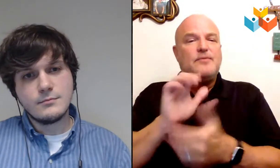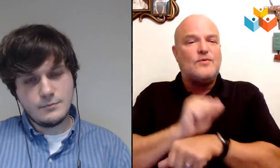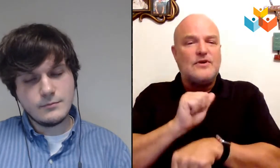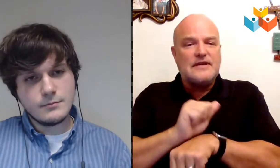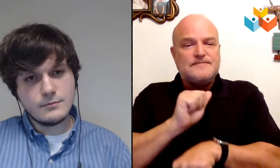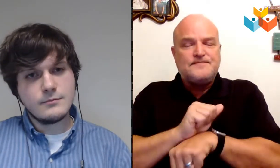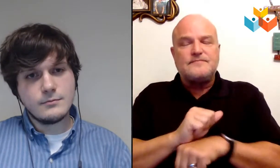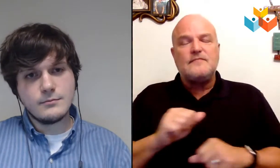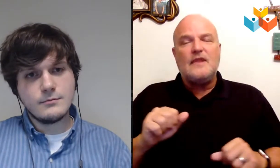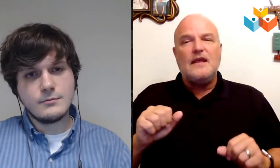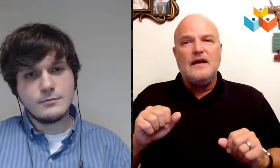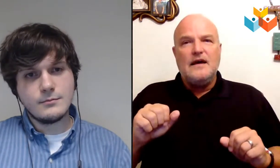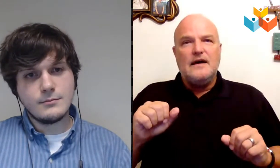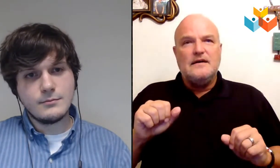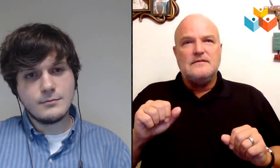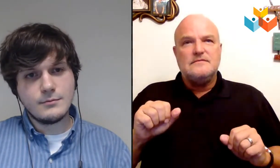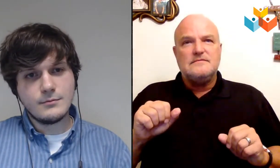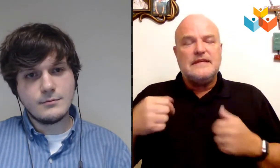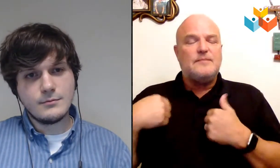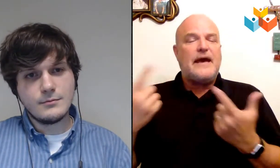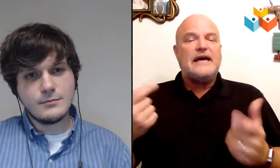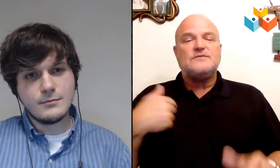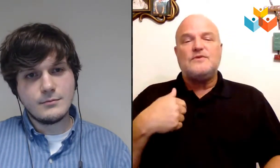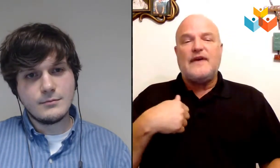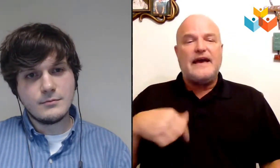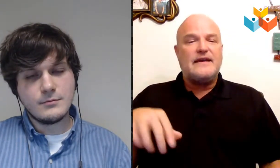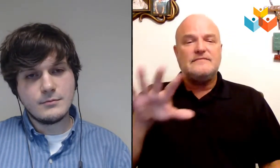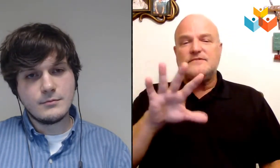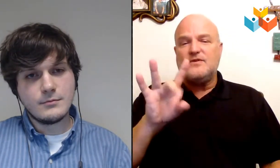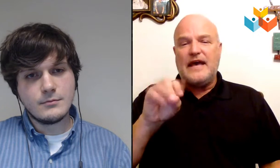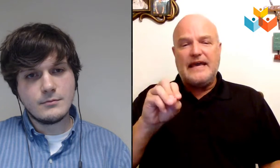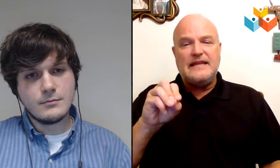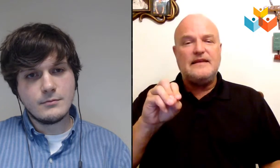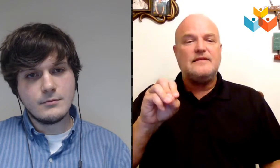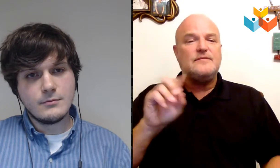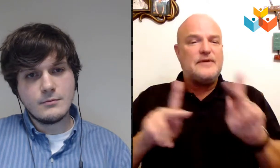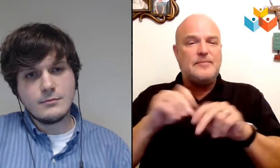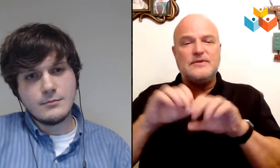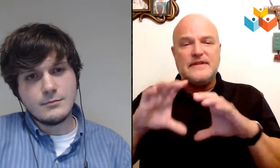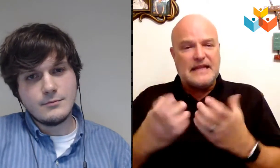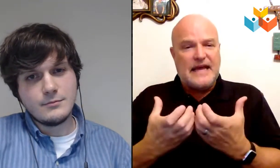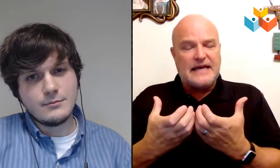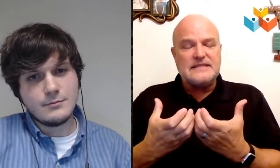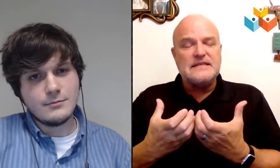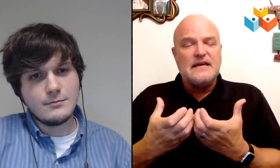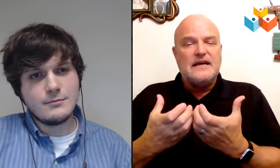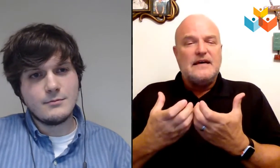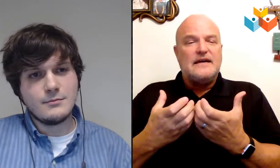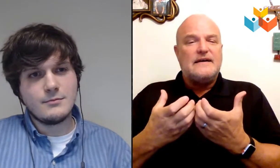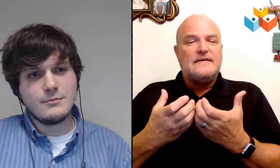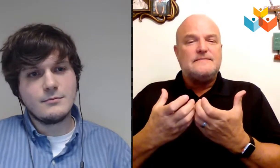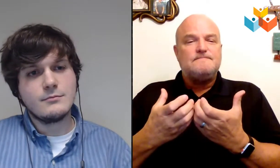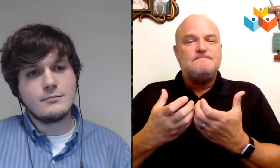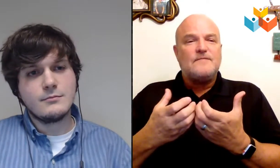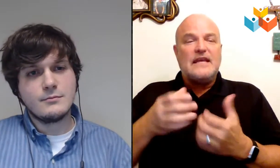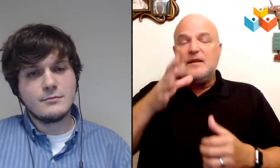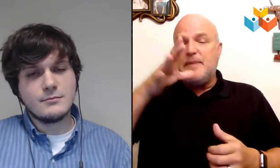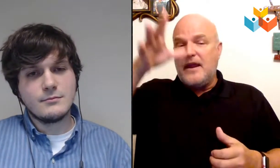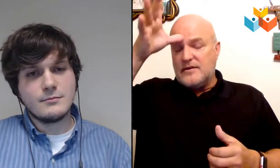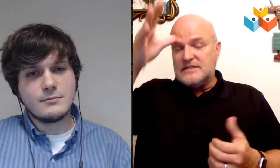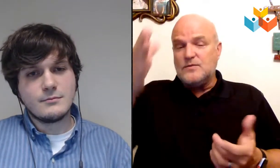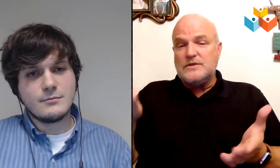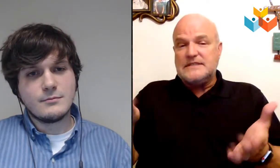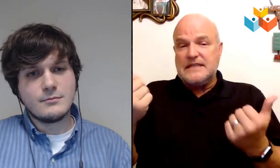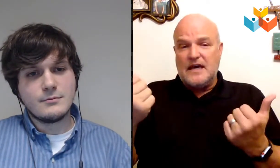all the paperwork. In the past, we've had, 80 people in the class.